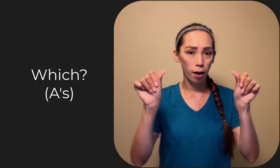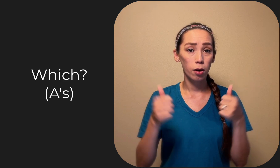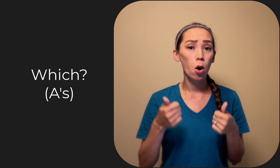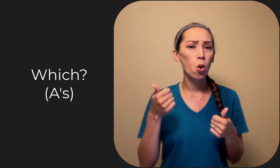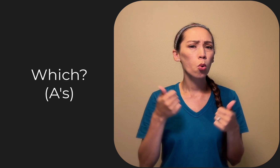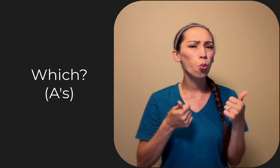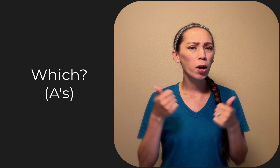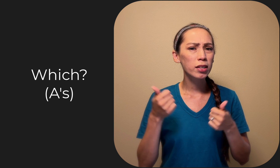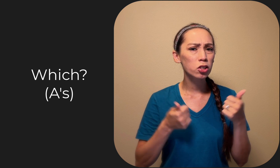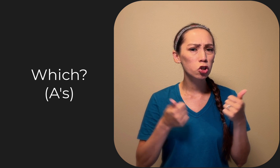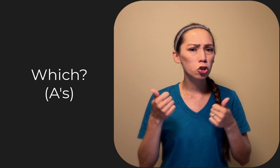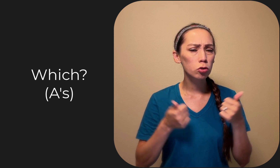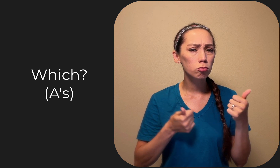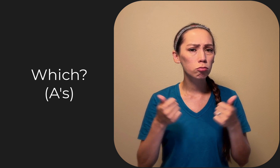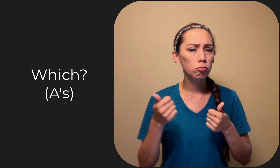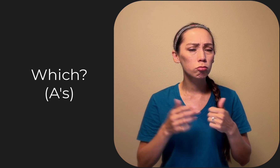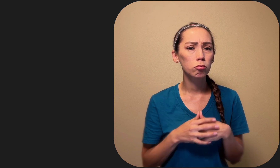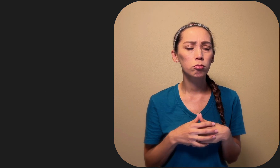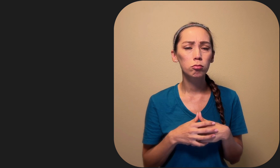which.